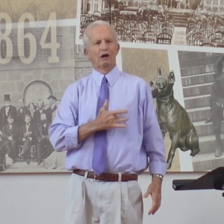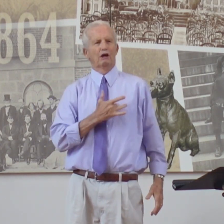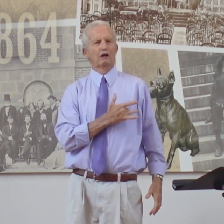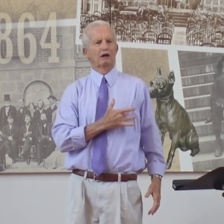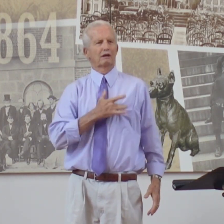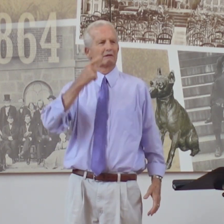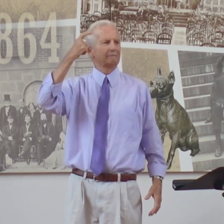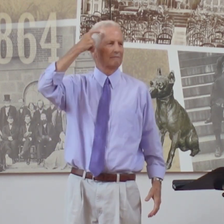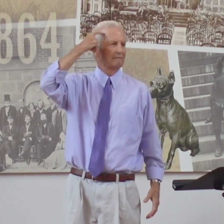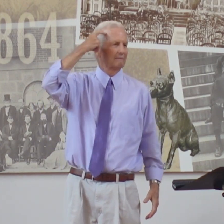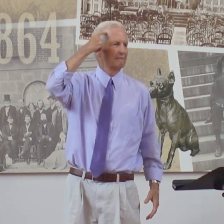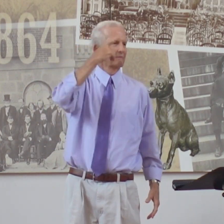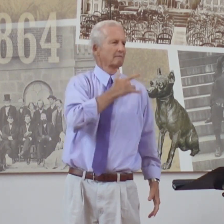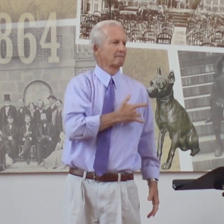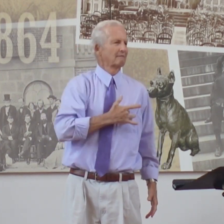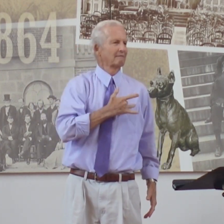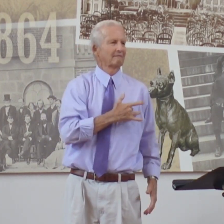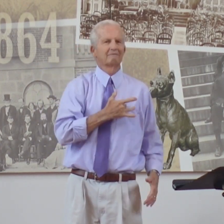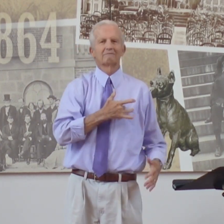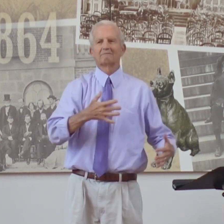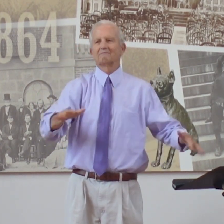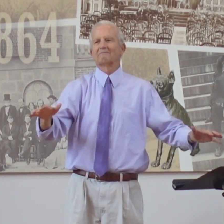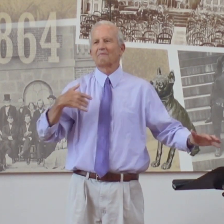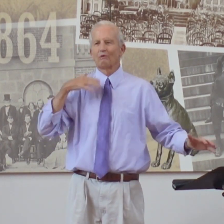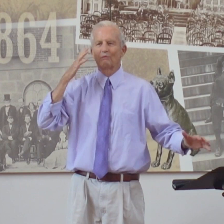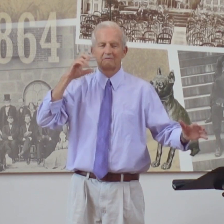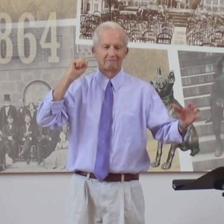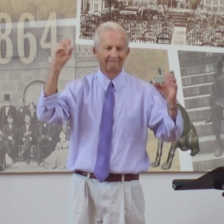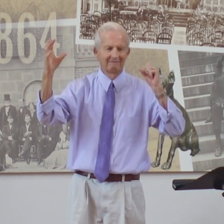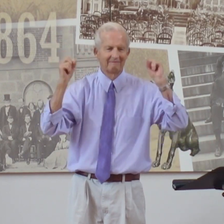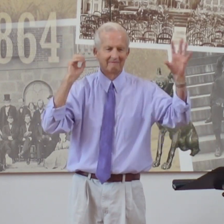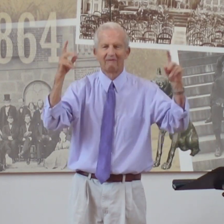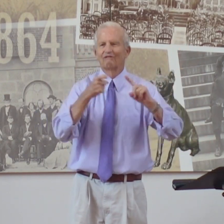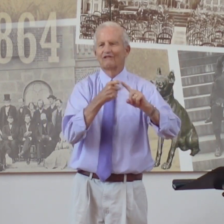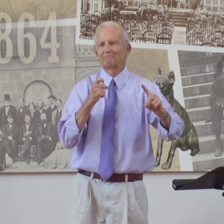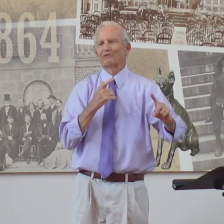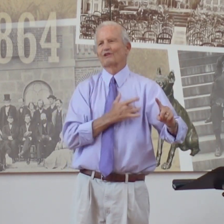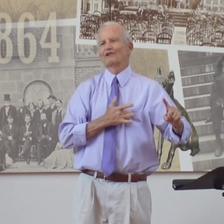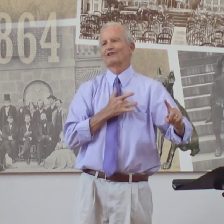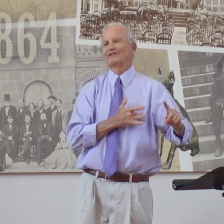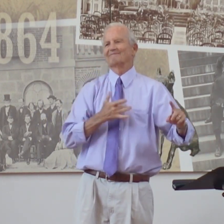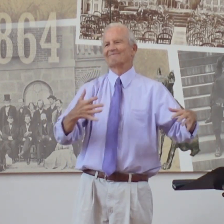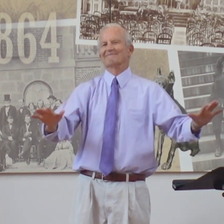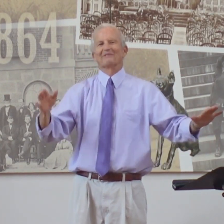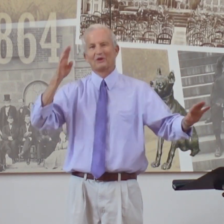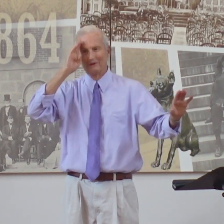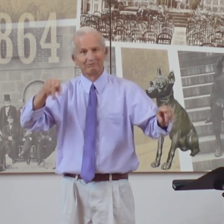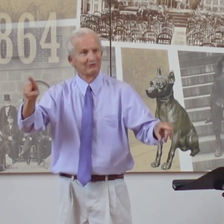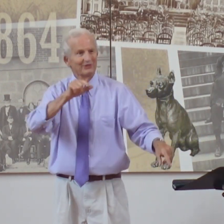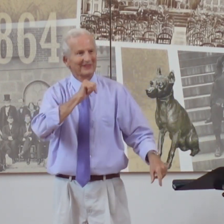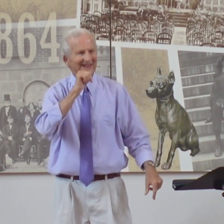I've got some notes in my heart, and I've got some notes in my mind. And I think with that, I'll say what I need to say and speak from the heart.